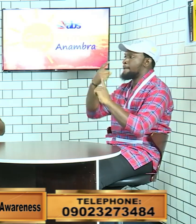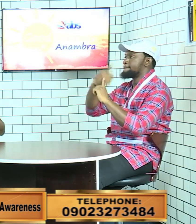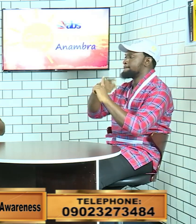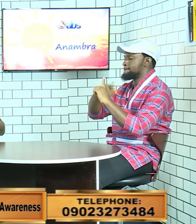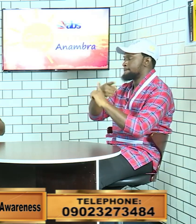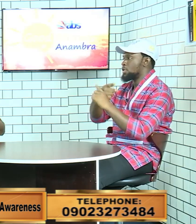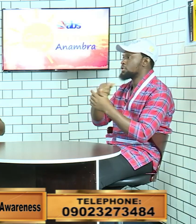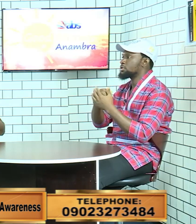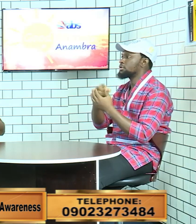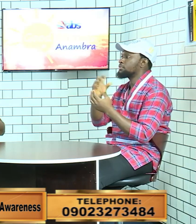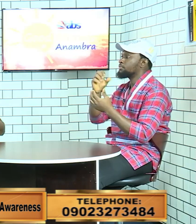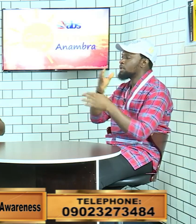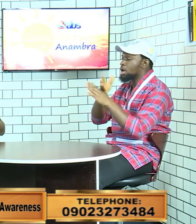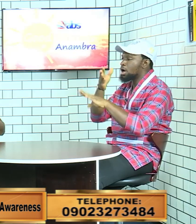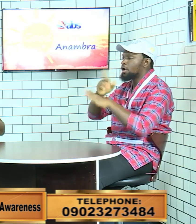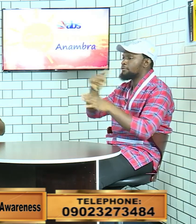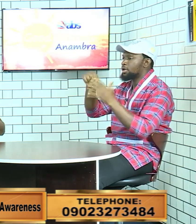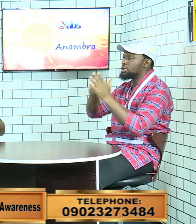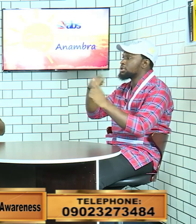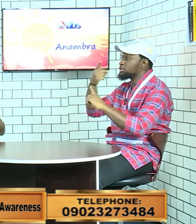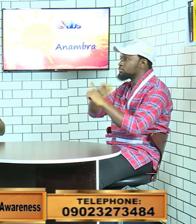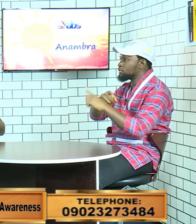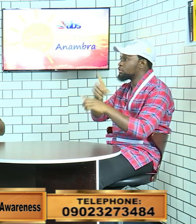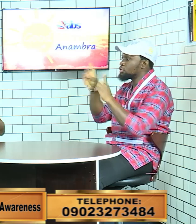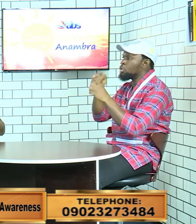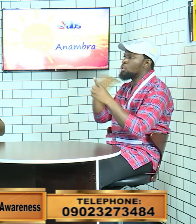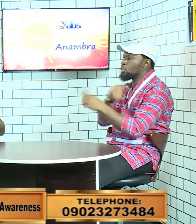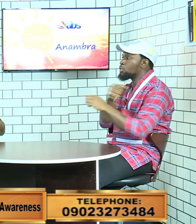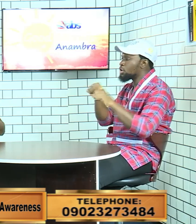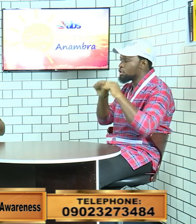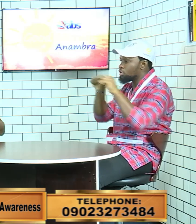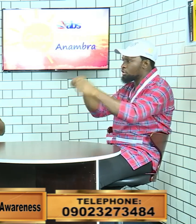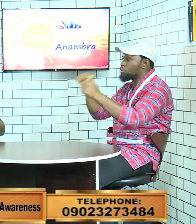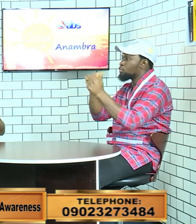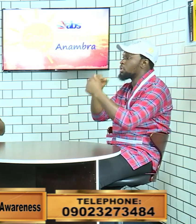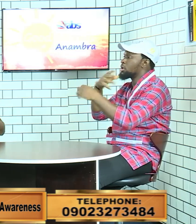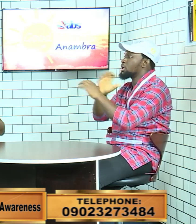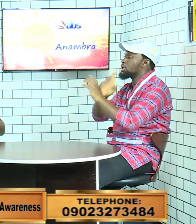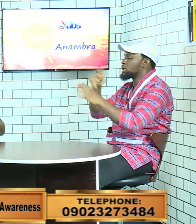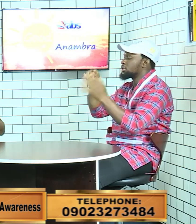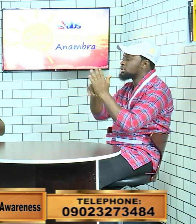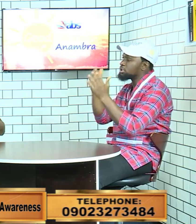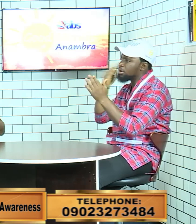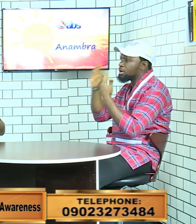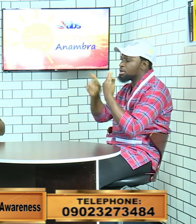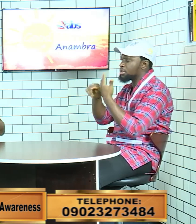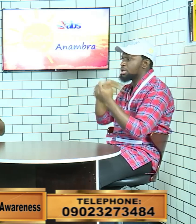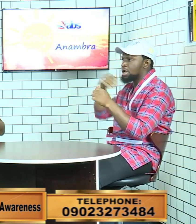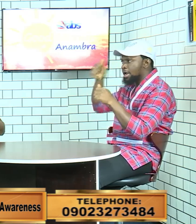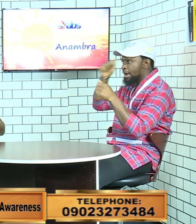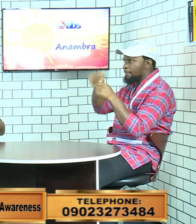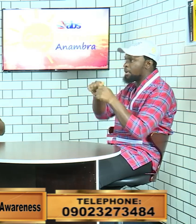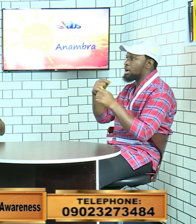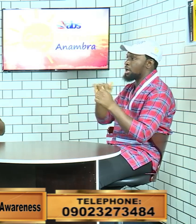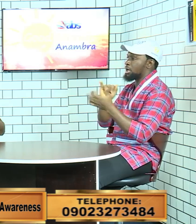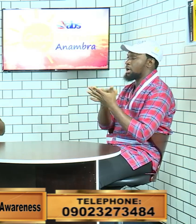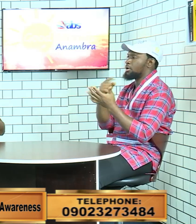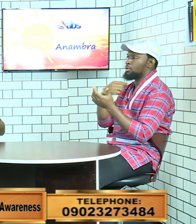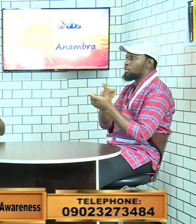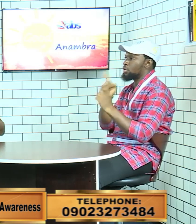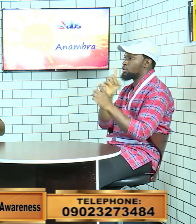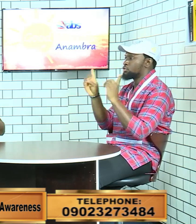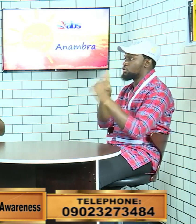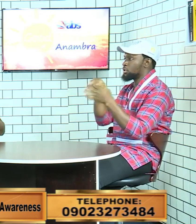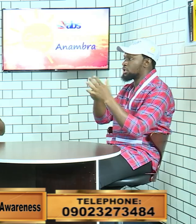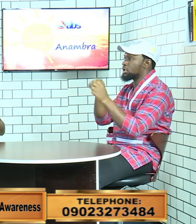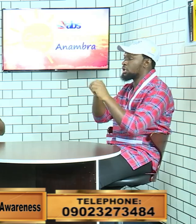yeah? After this month, do we continue with creating this awareness? I remember that we talked about doing